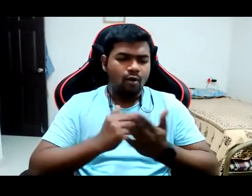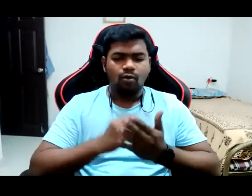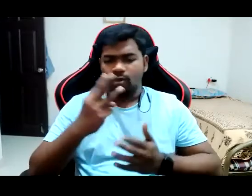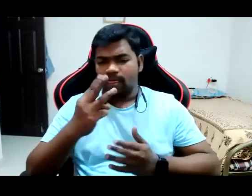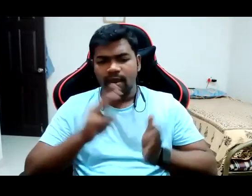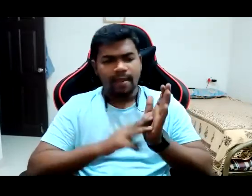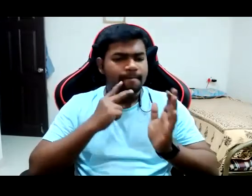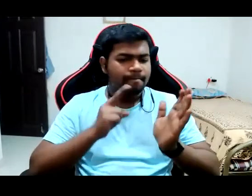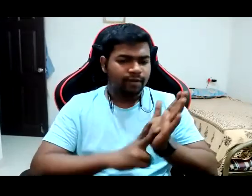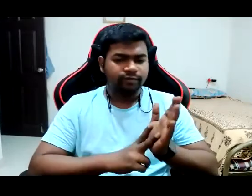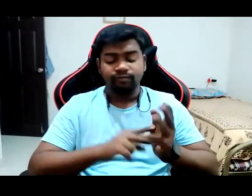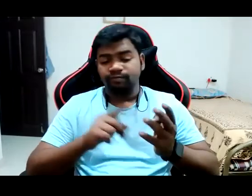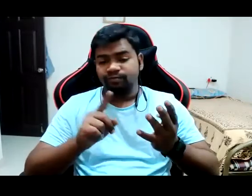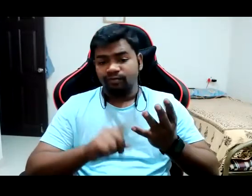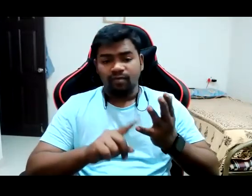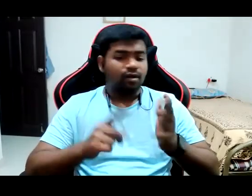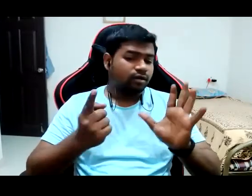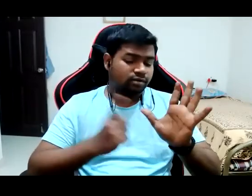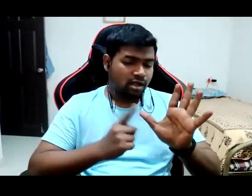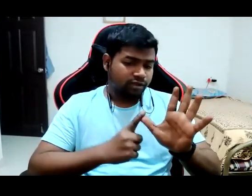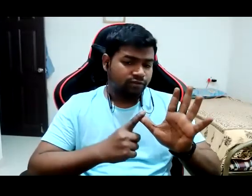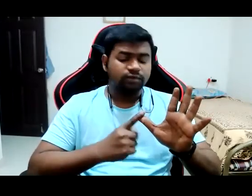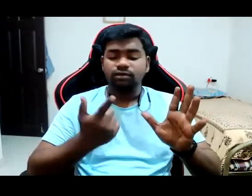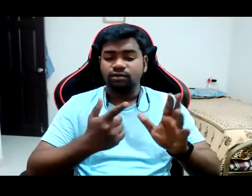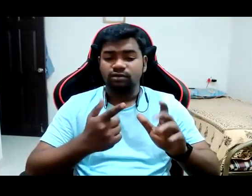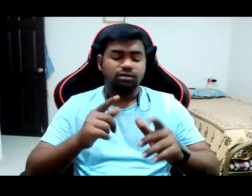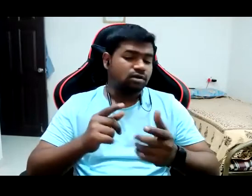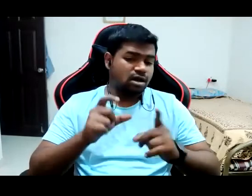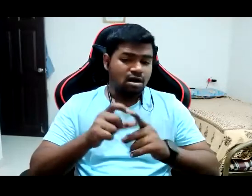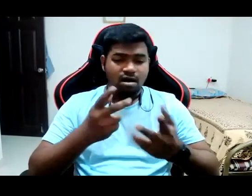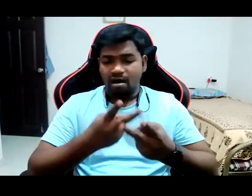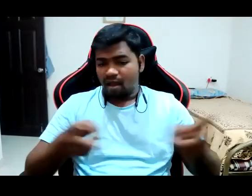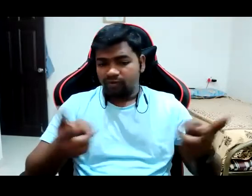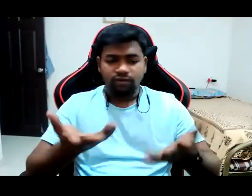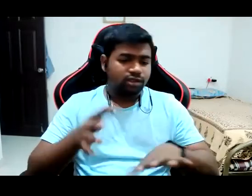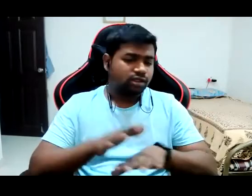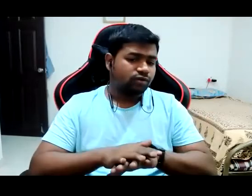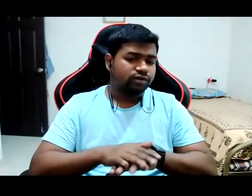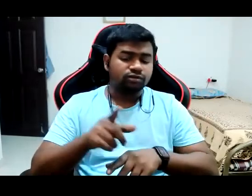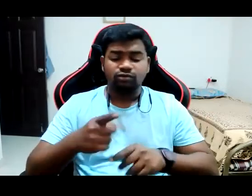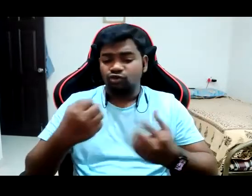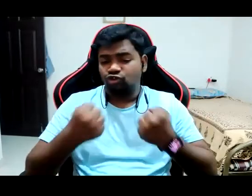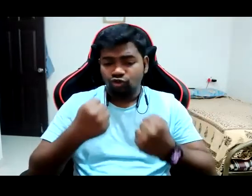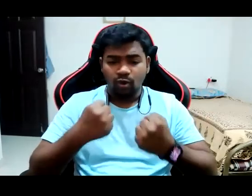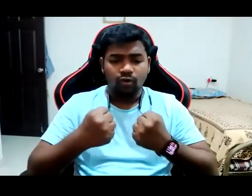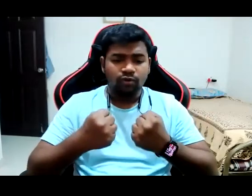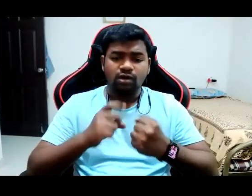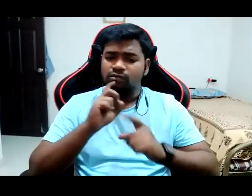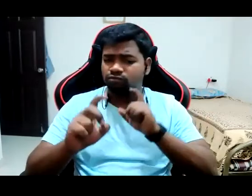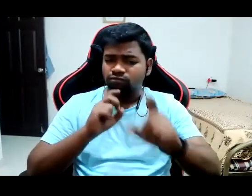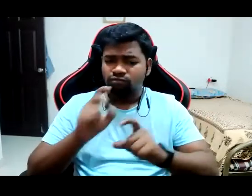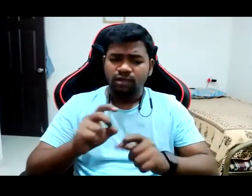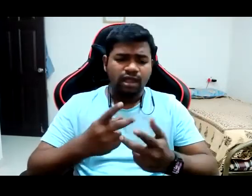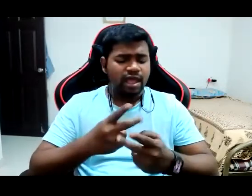and the last one is diversity. Needless to say, that we really strongly recommend people with and without disabilities in every